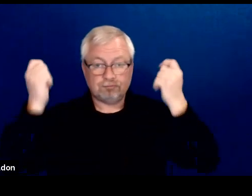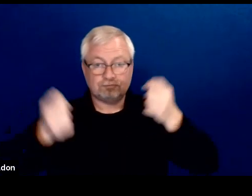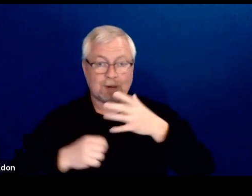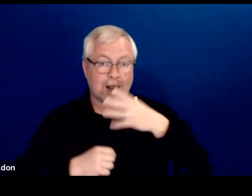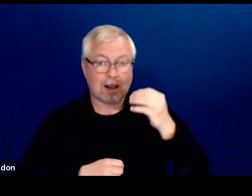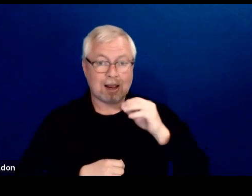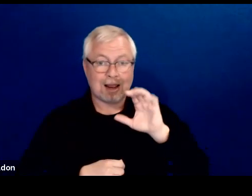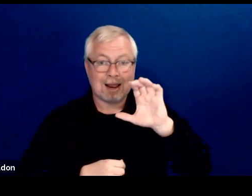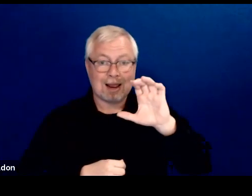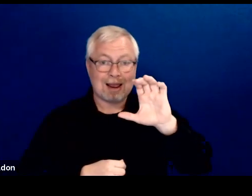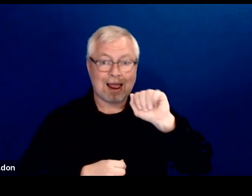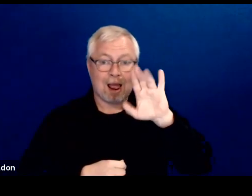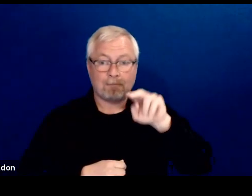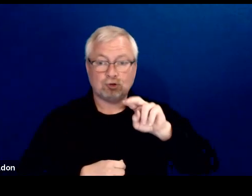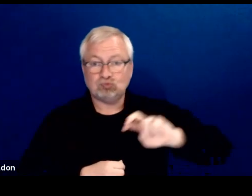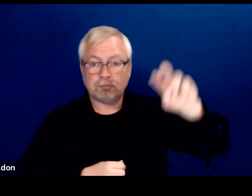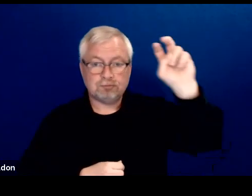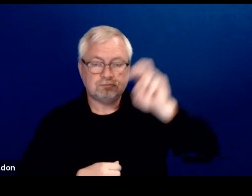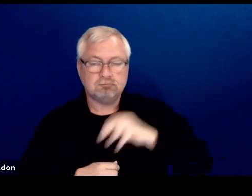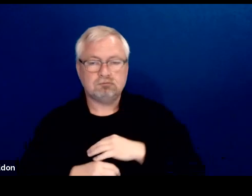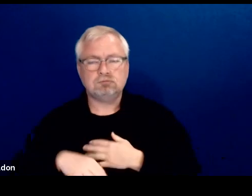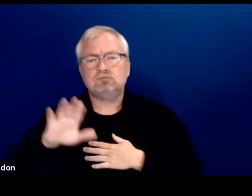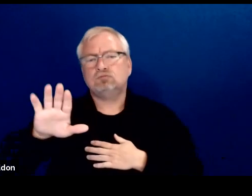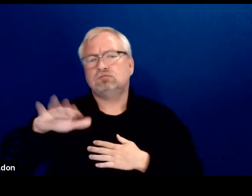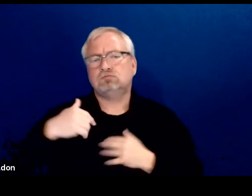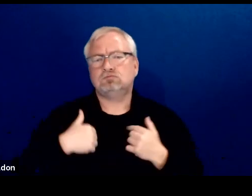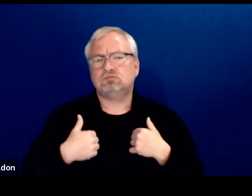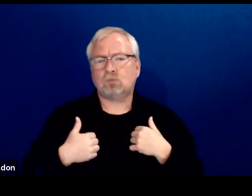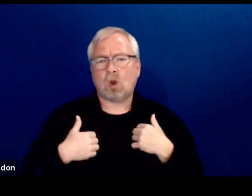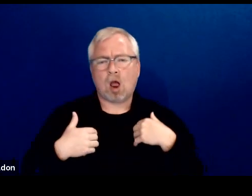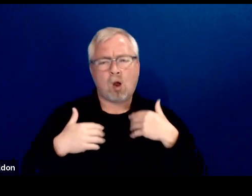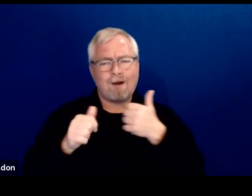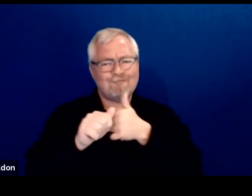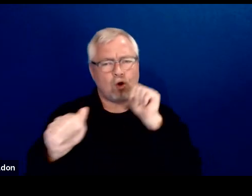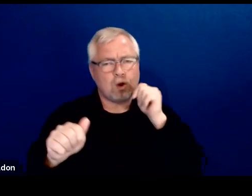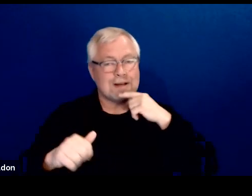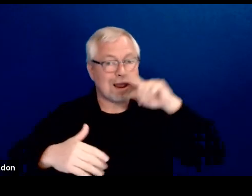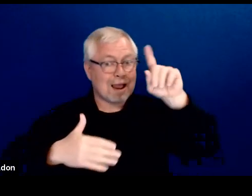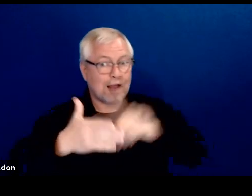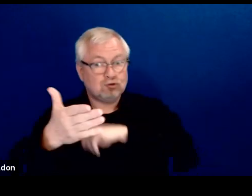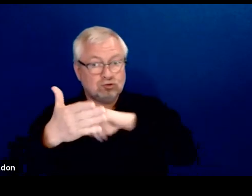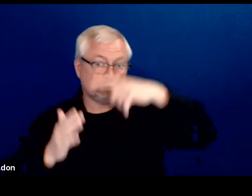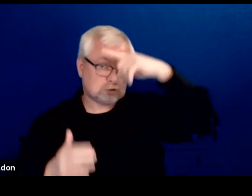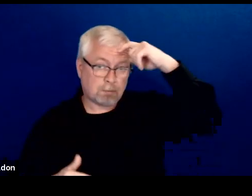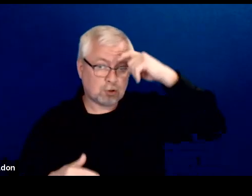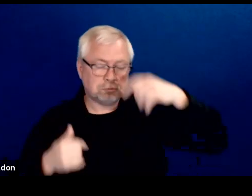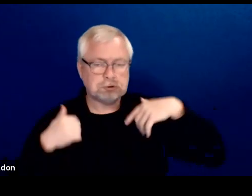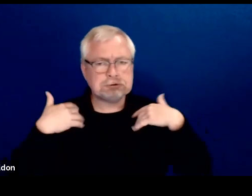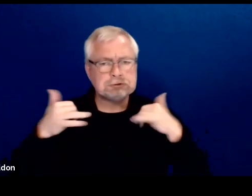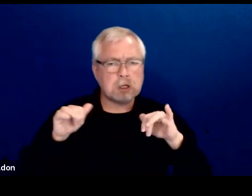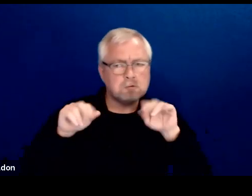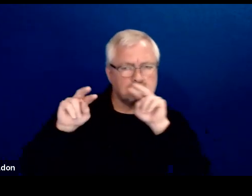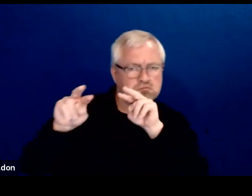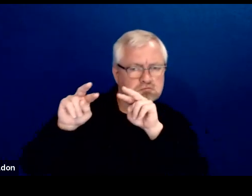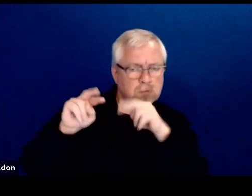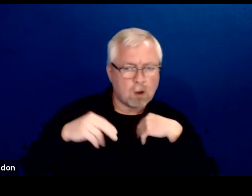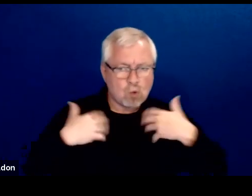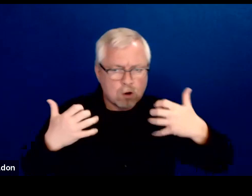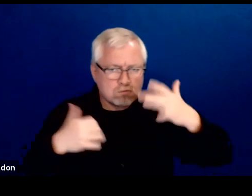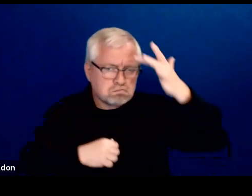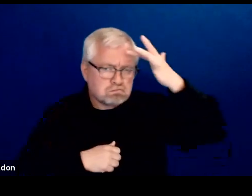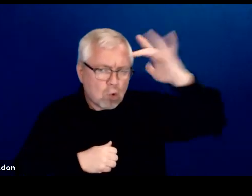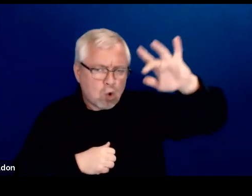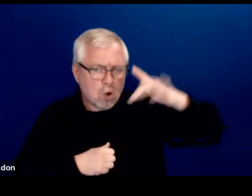cancel summer, but I think we do have to, again, learn how things progress and be smart about some social distancing